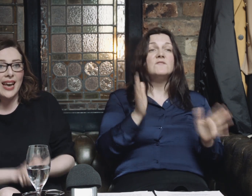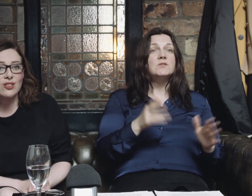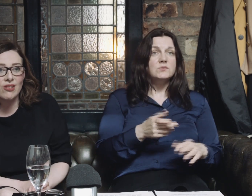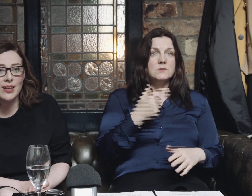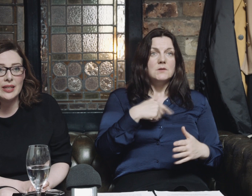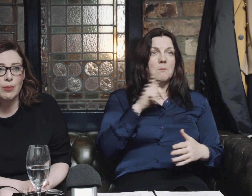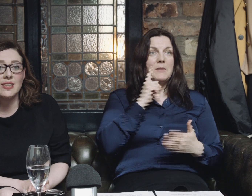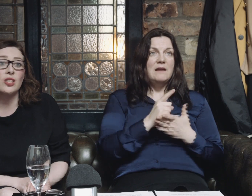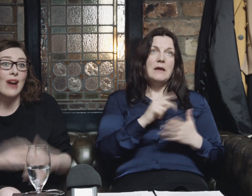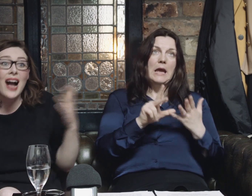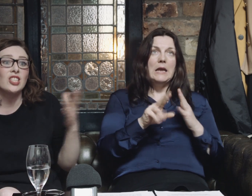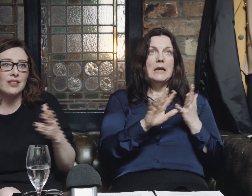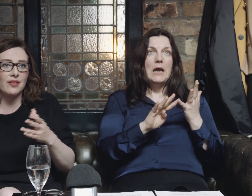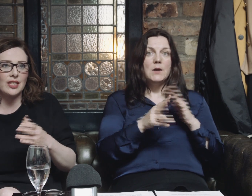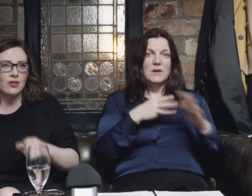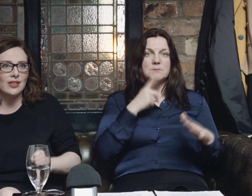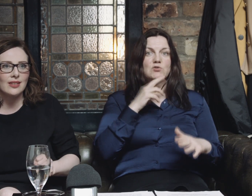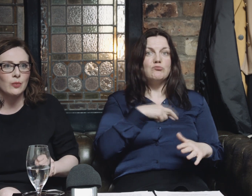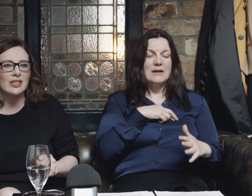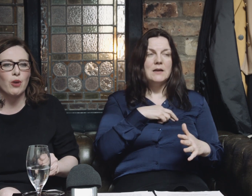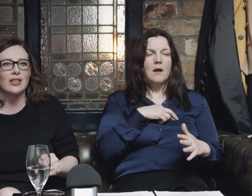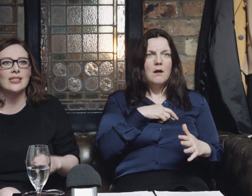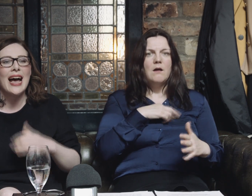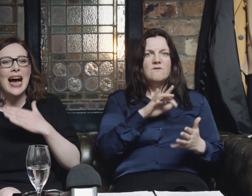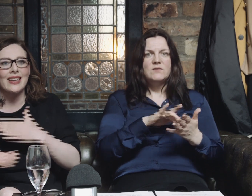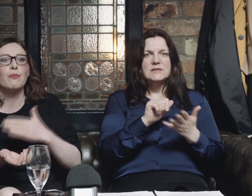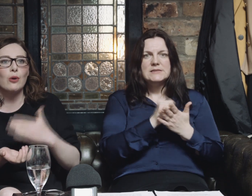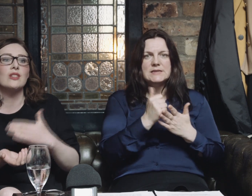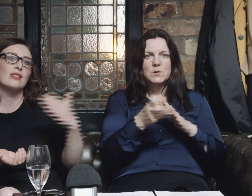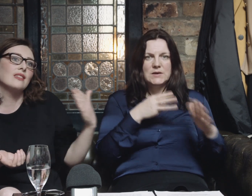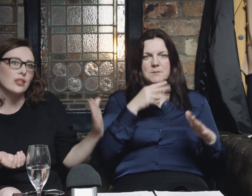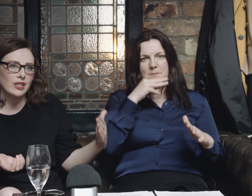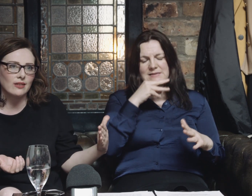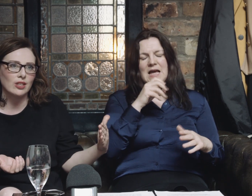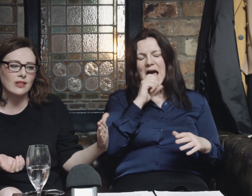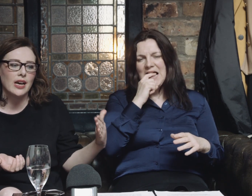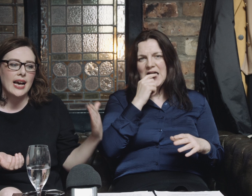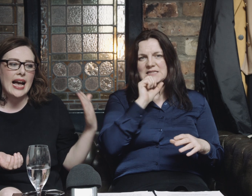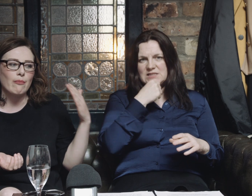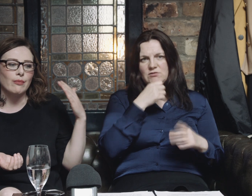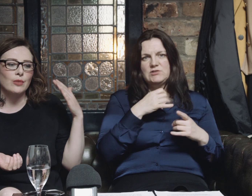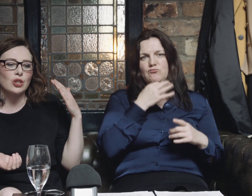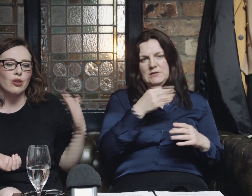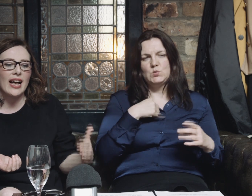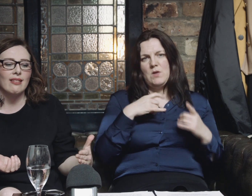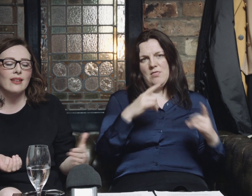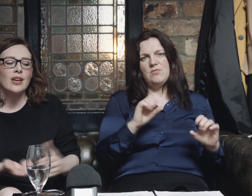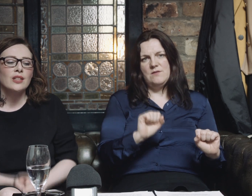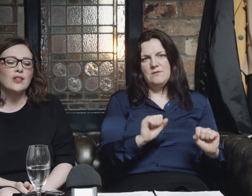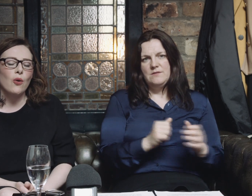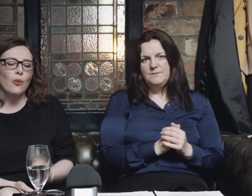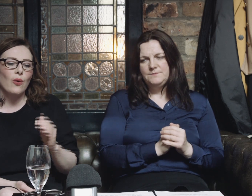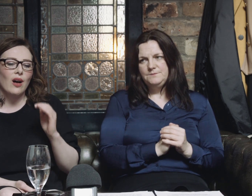you're only 8 or 9 weeks pregnant, you're actually 15 or 16 weeks pregnant, and it poses a serious risk to your